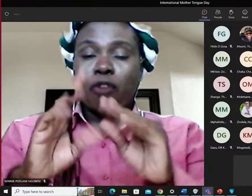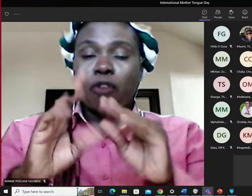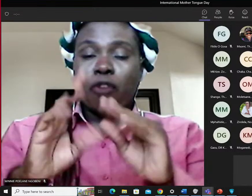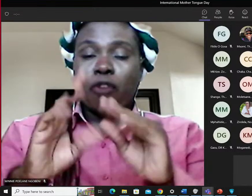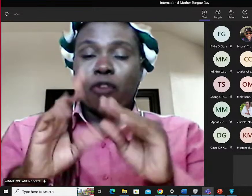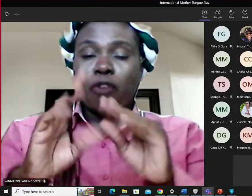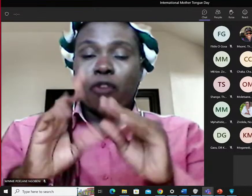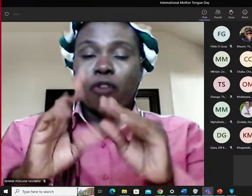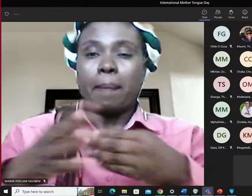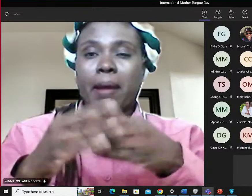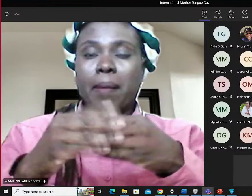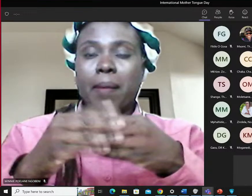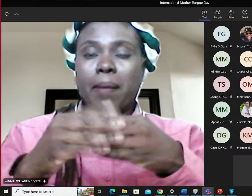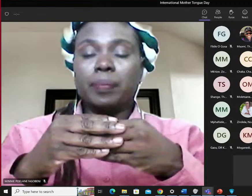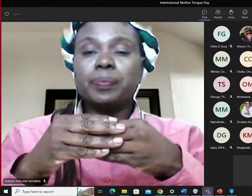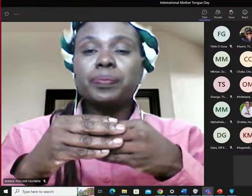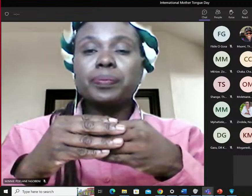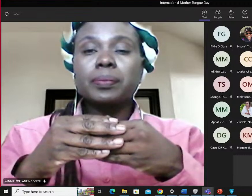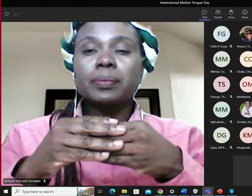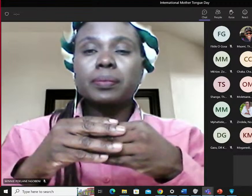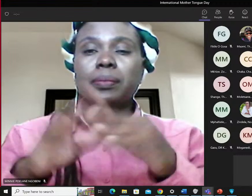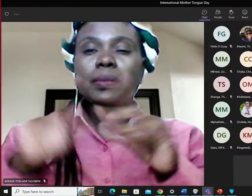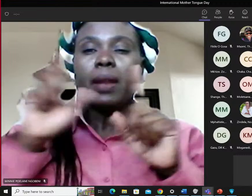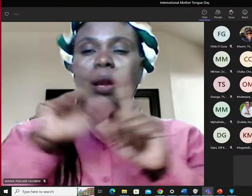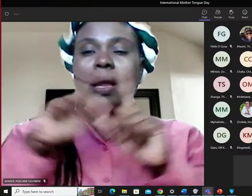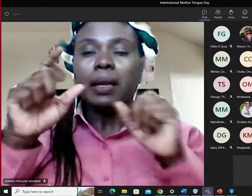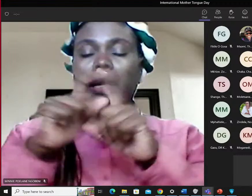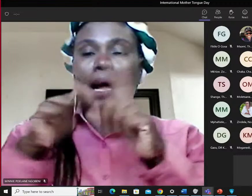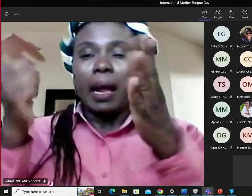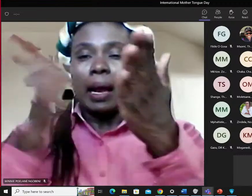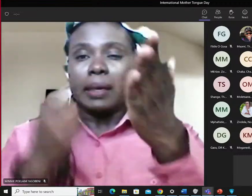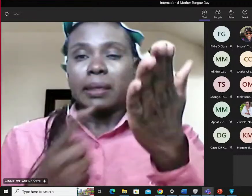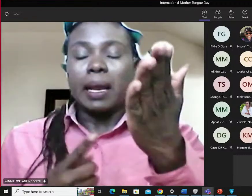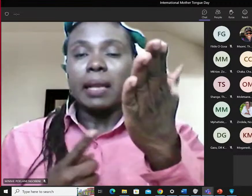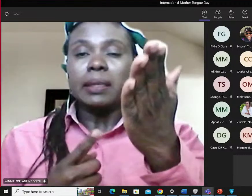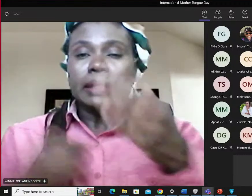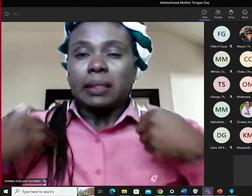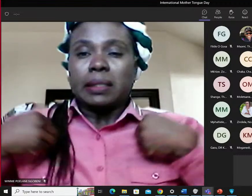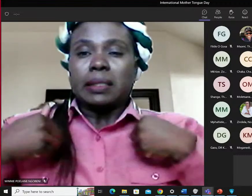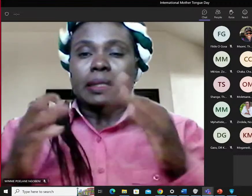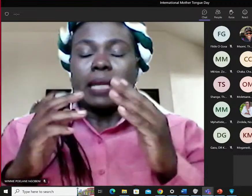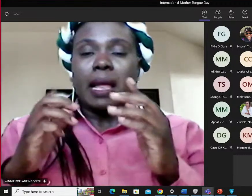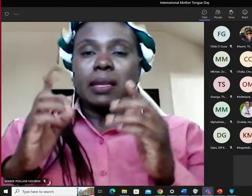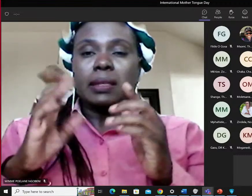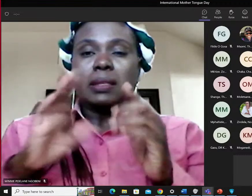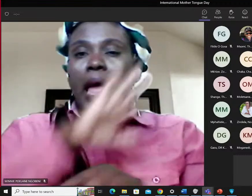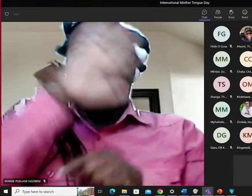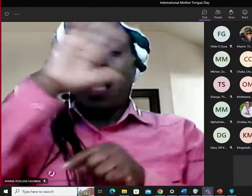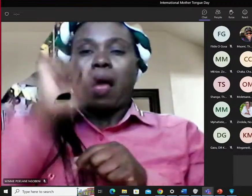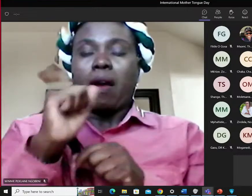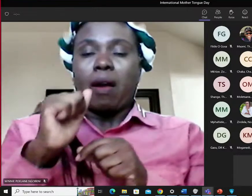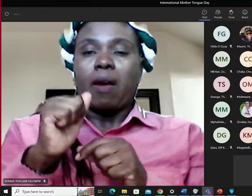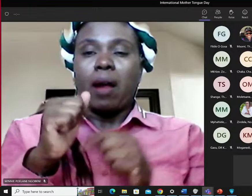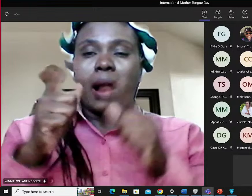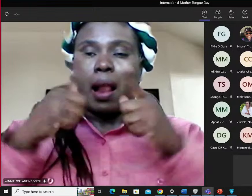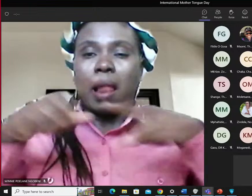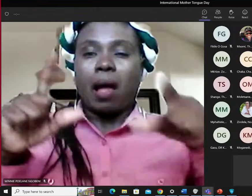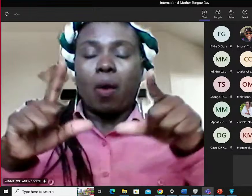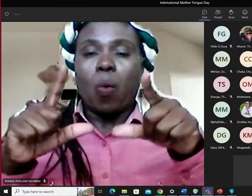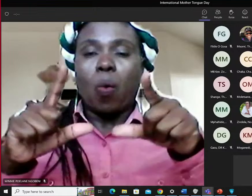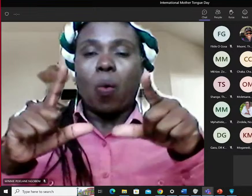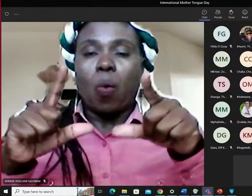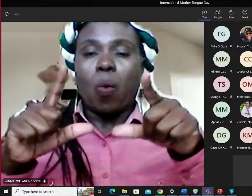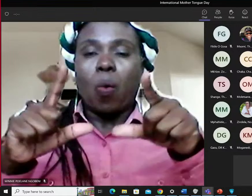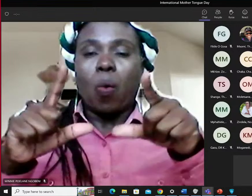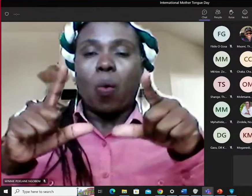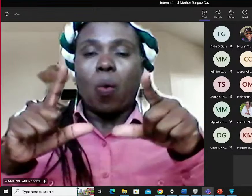of Sports, Arts and Culture in establishing the South African Language Practitioners Council as per the 2014